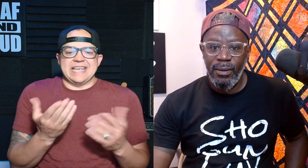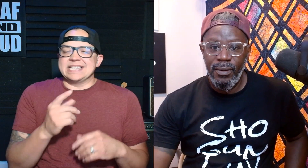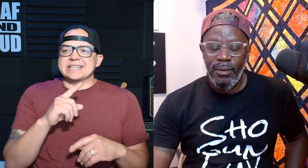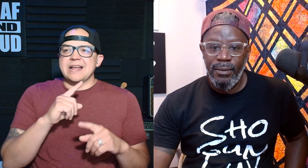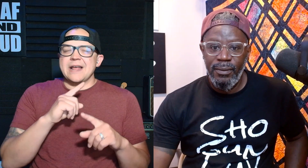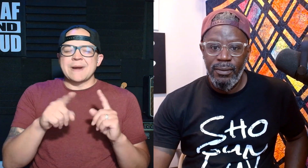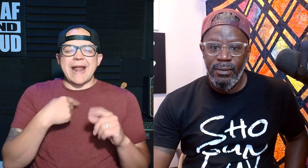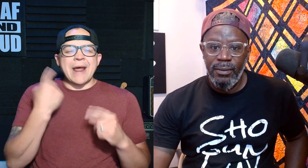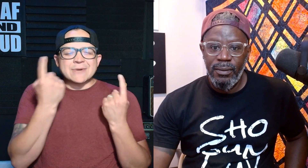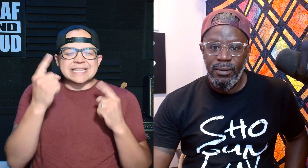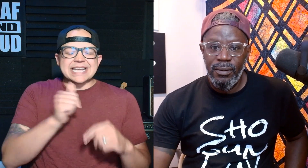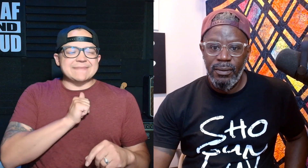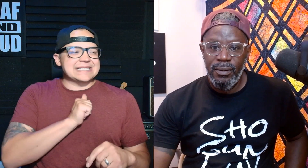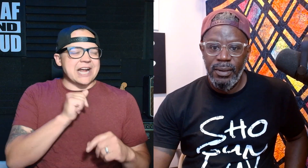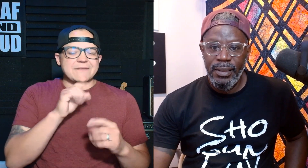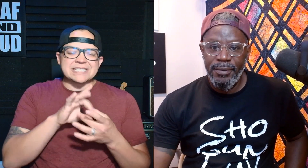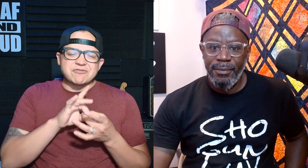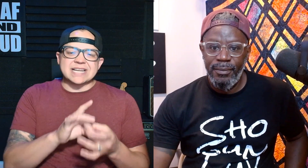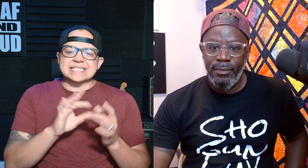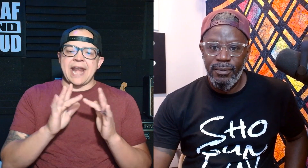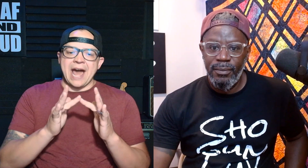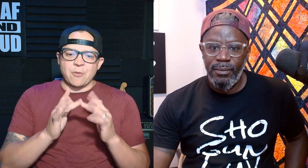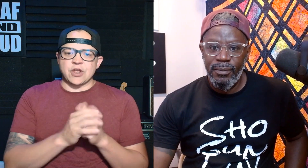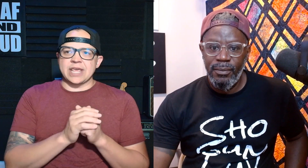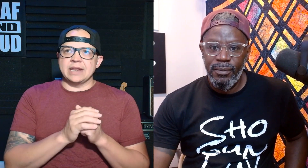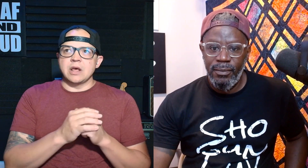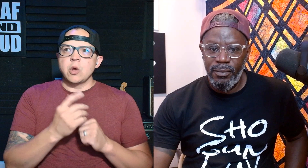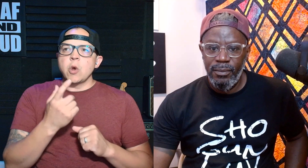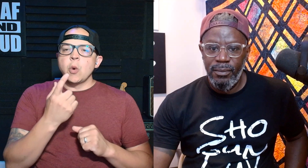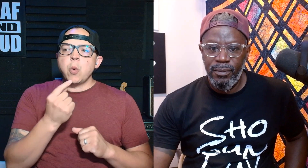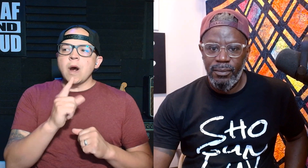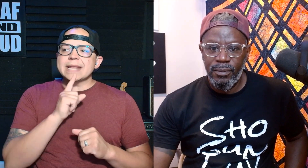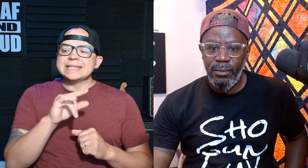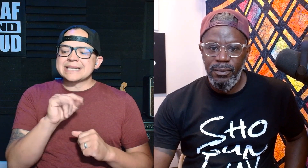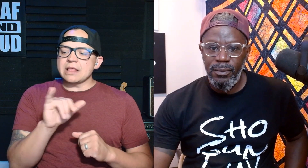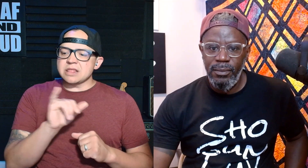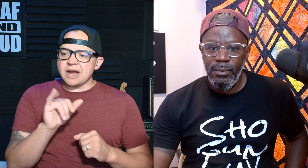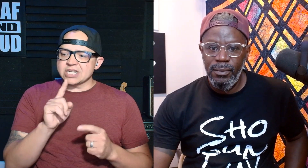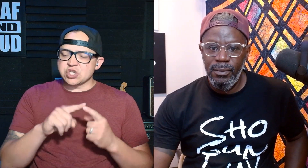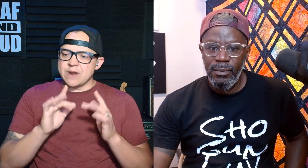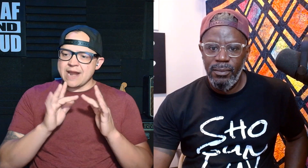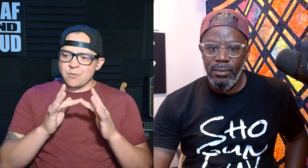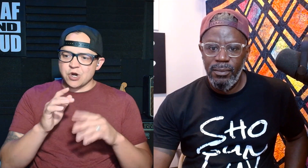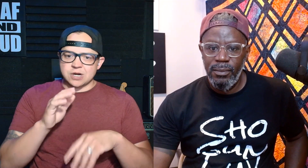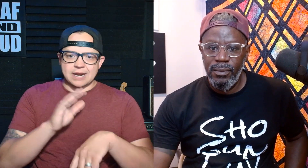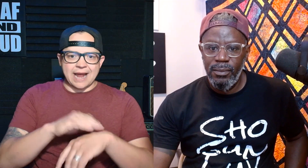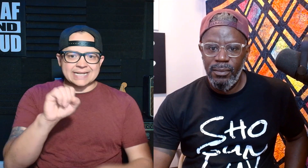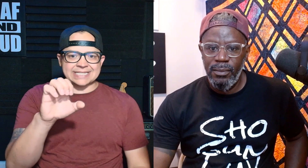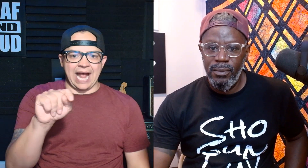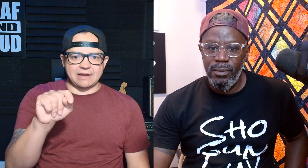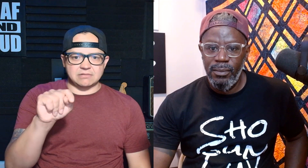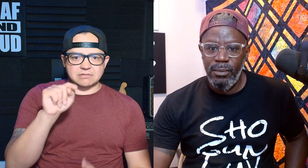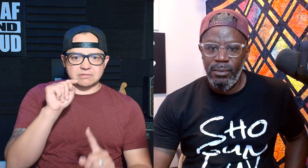different things, but I was thinking to myself, as it relates to networking, what is it like to network